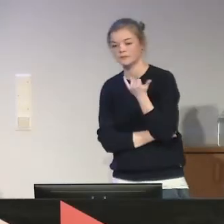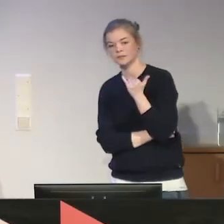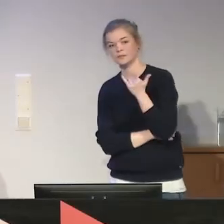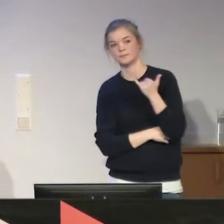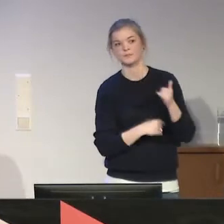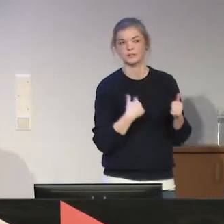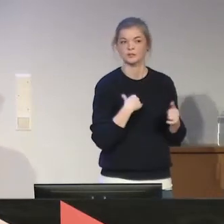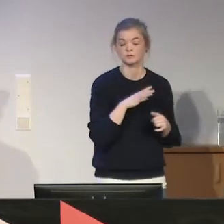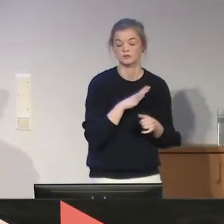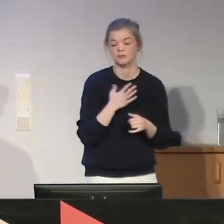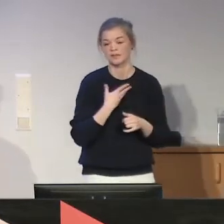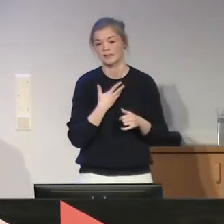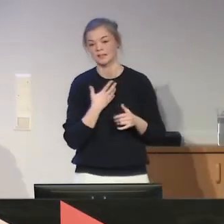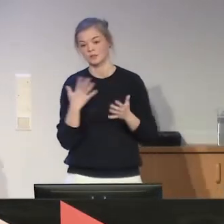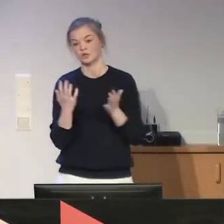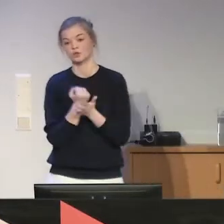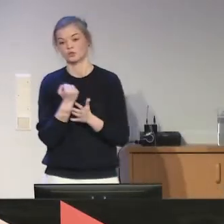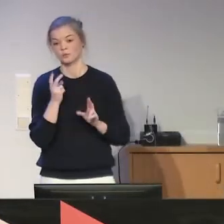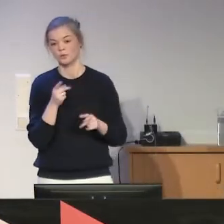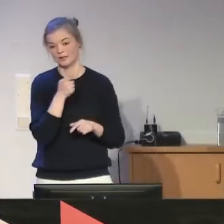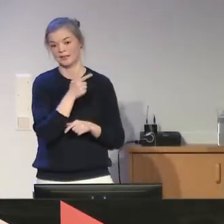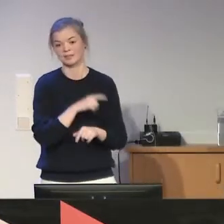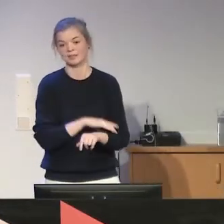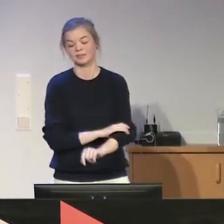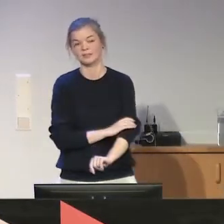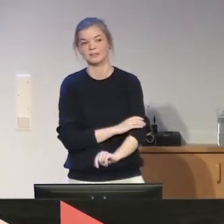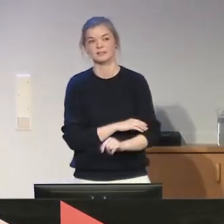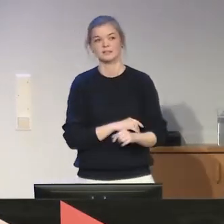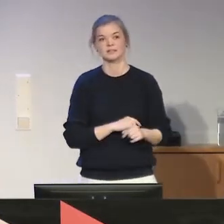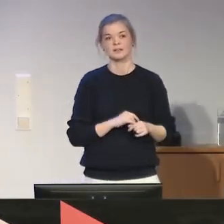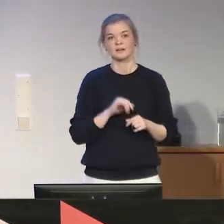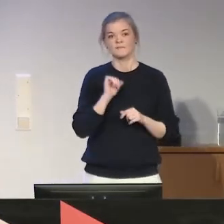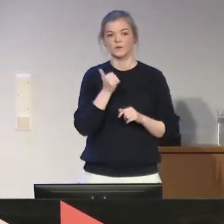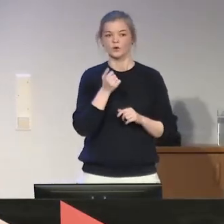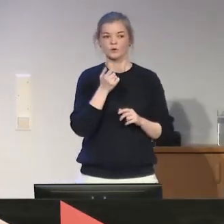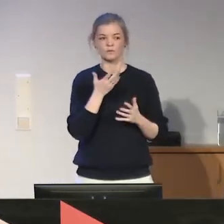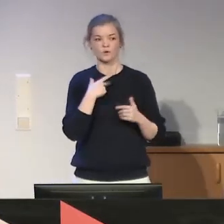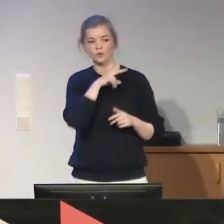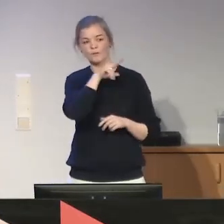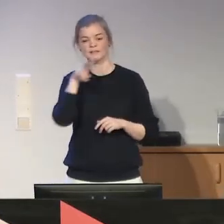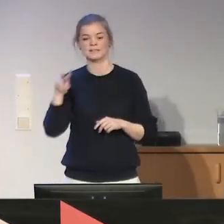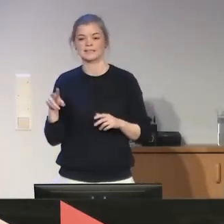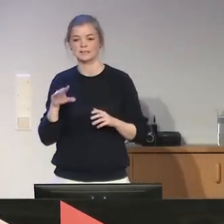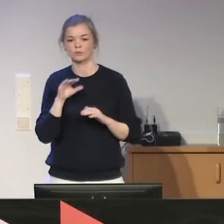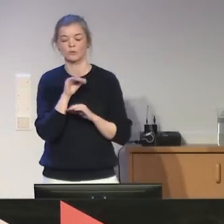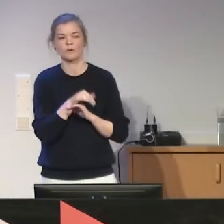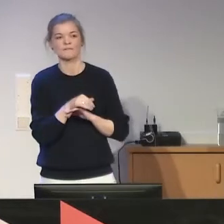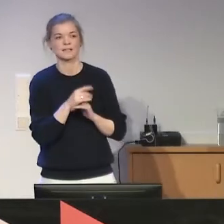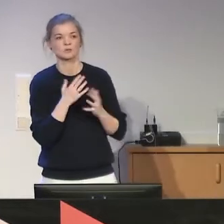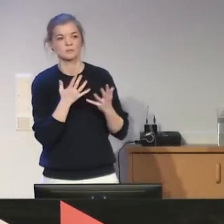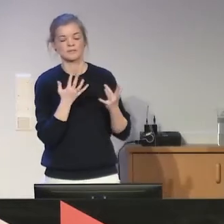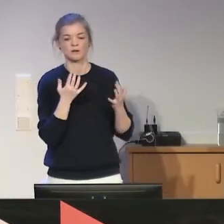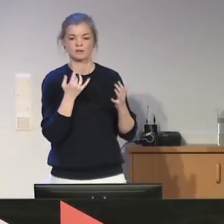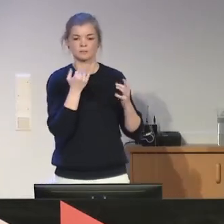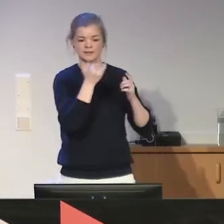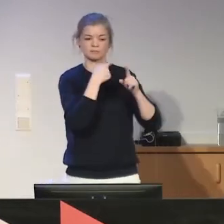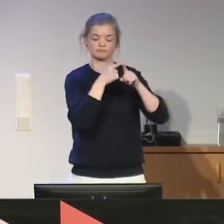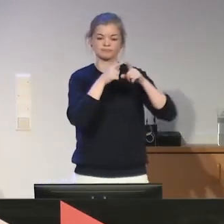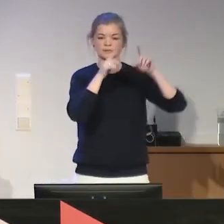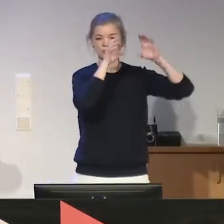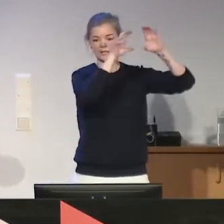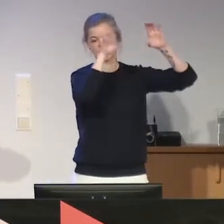Yeah, I think it was it was very beneficial for me to use this kind of tool. You get an